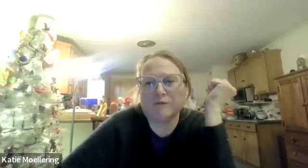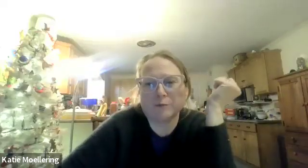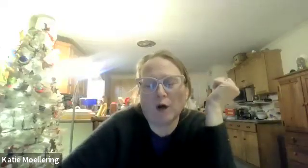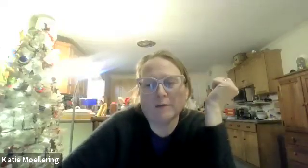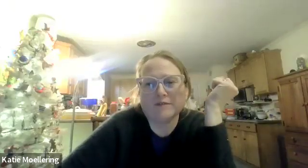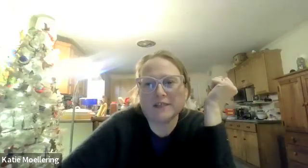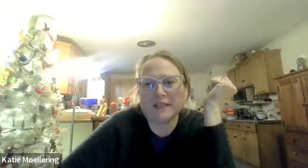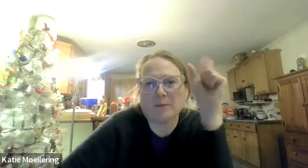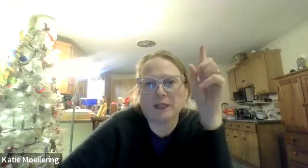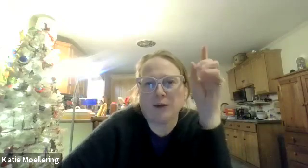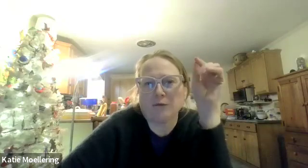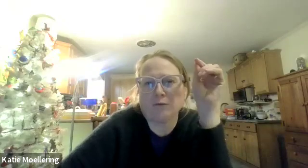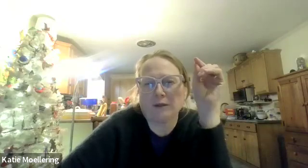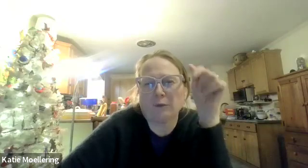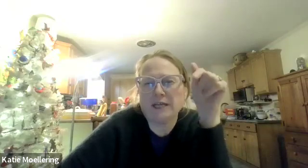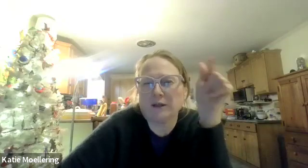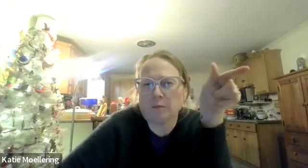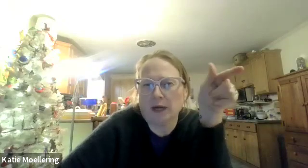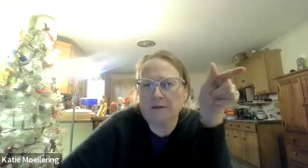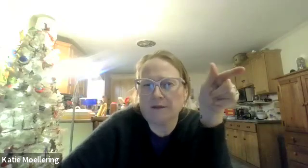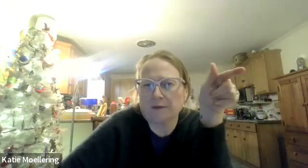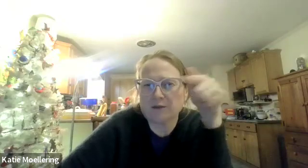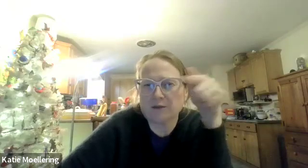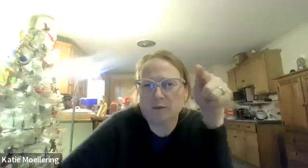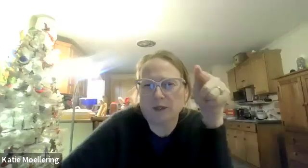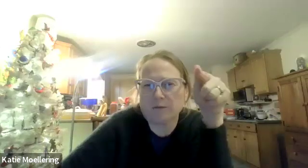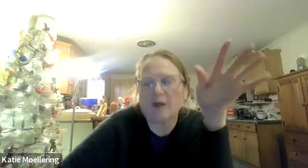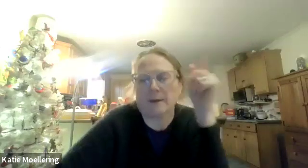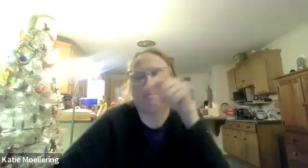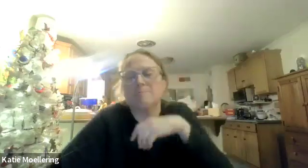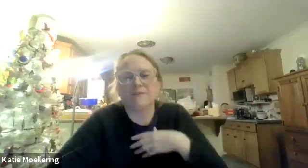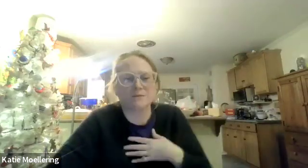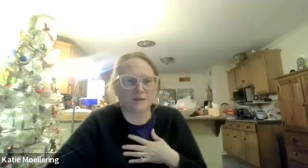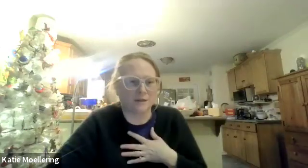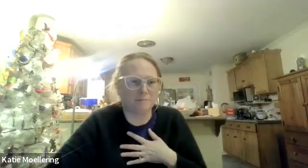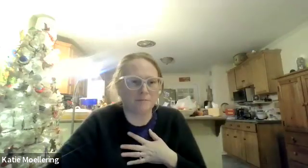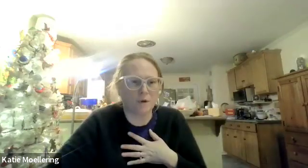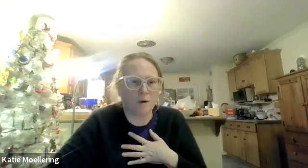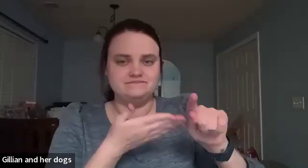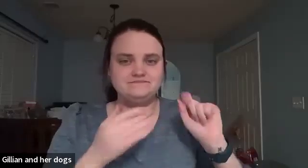if your palm is facing up or down with week or month? Which one? Okay, that's what I thought.